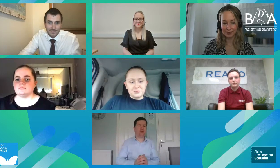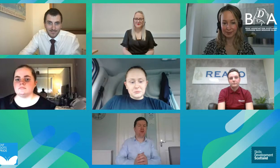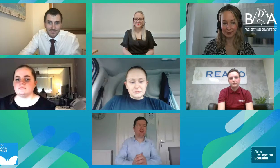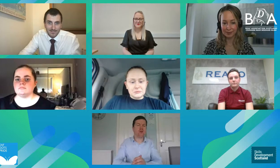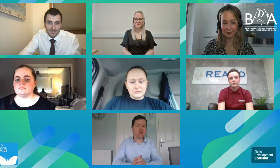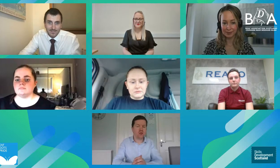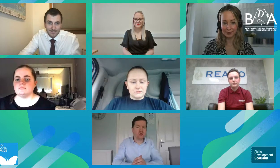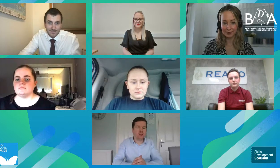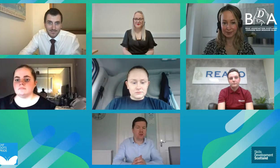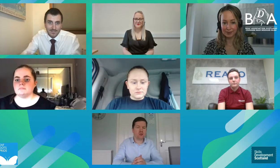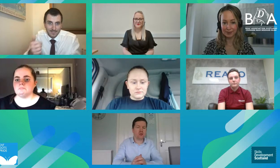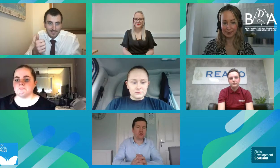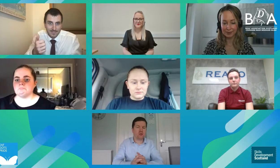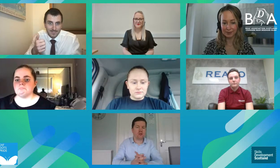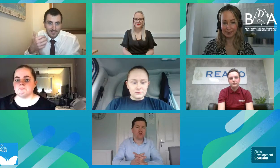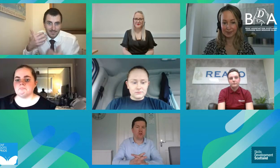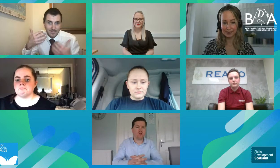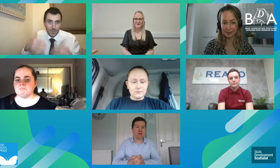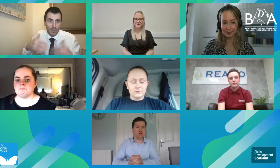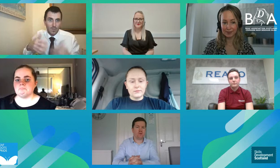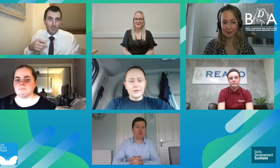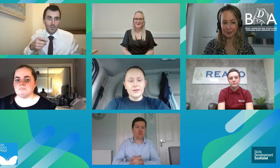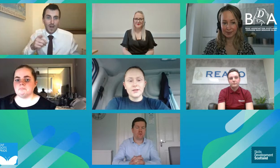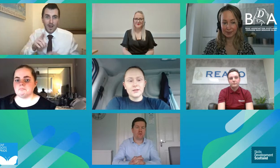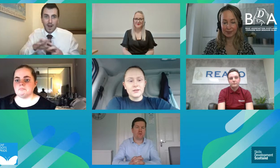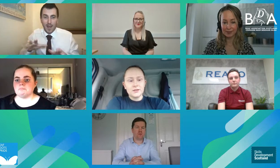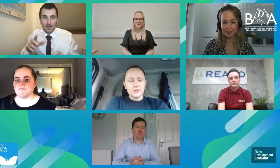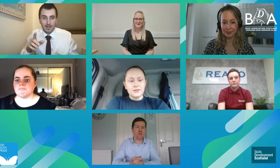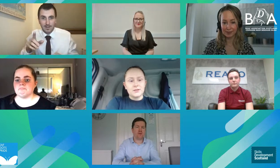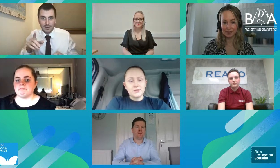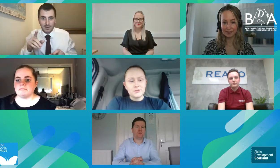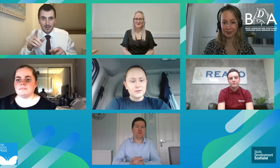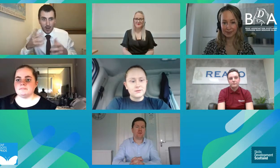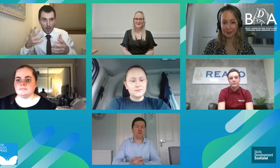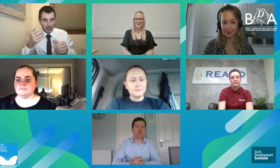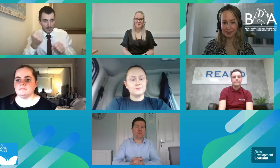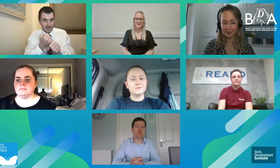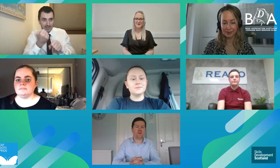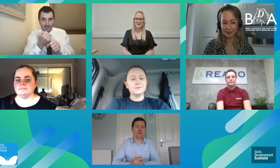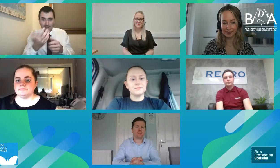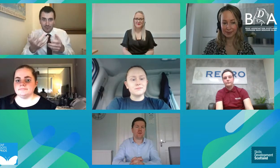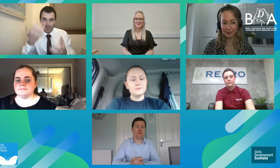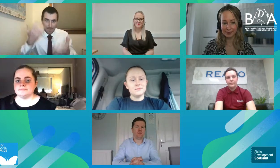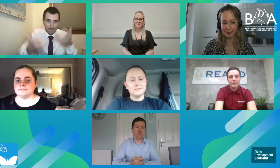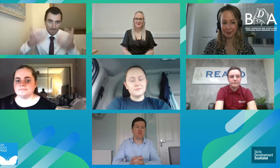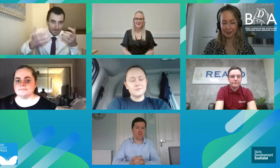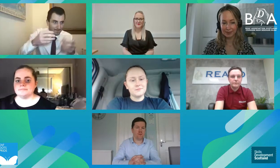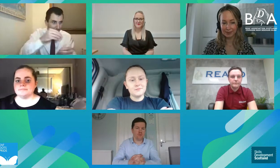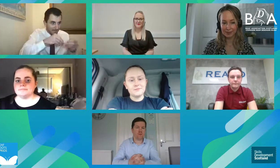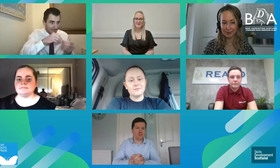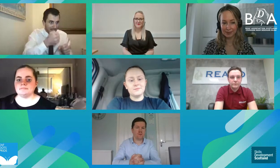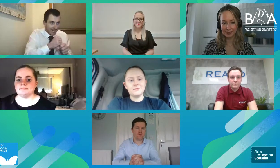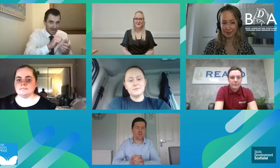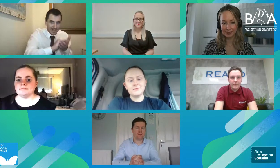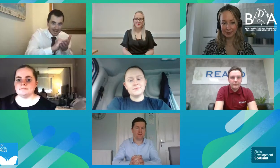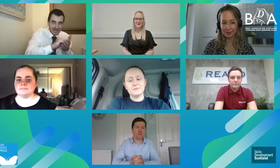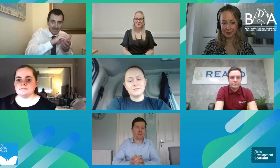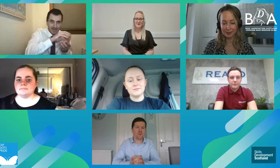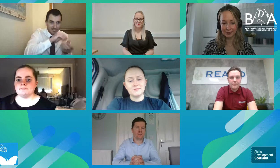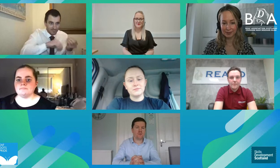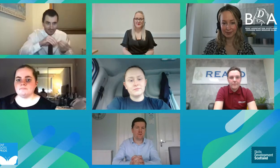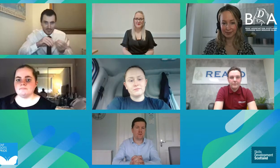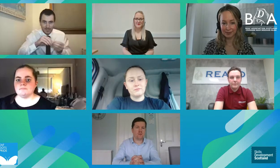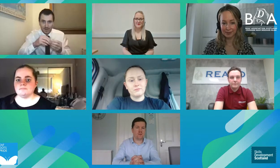you typically go on holiday on. So that kind of gives you an idea of what it is that I do in my role. So there's quite a lot